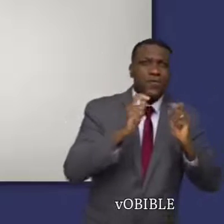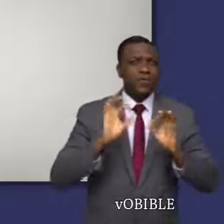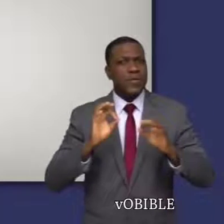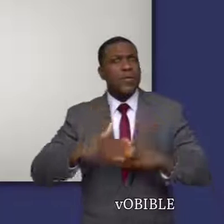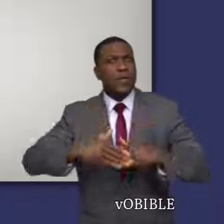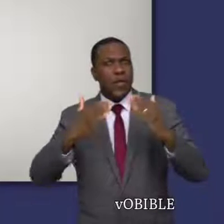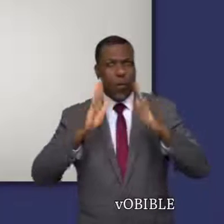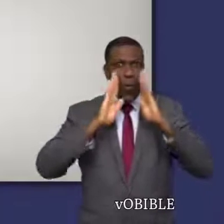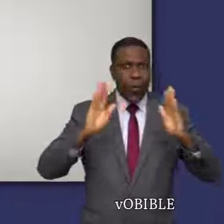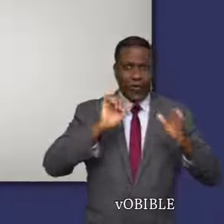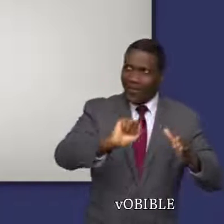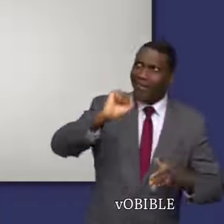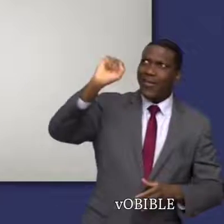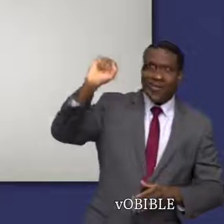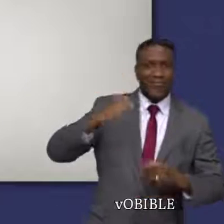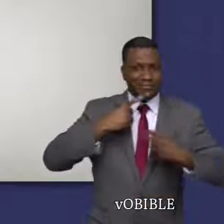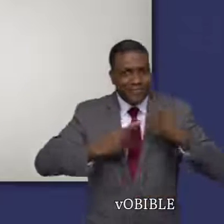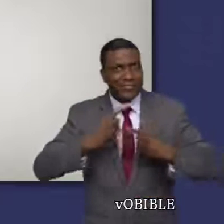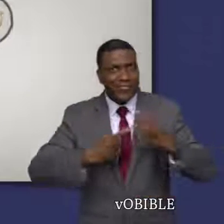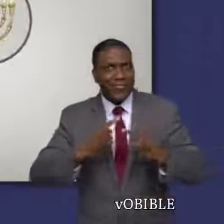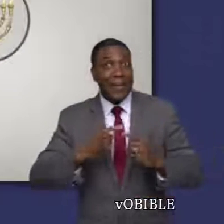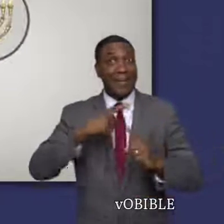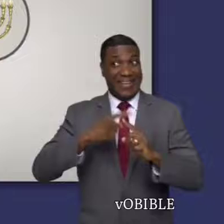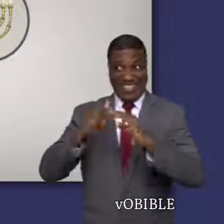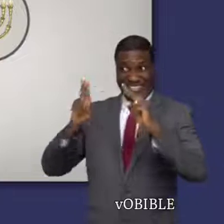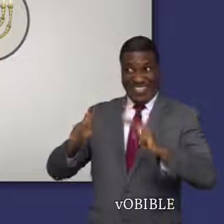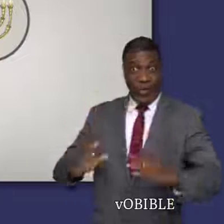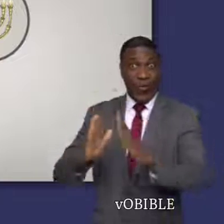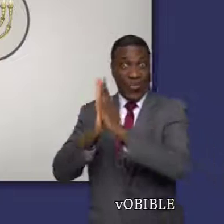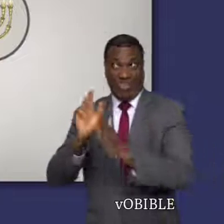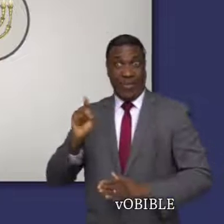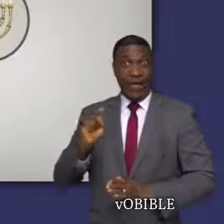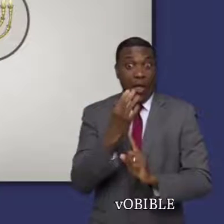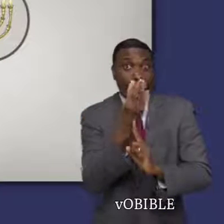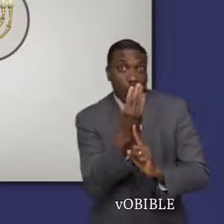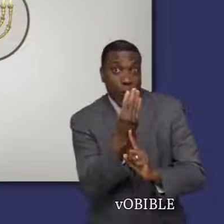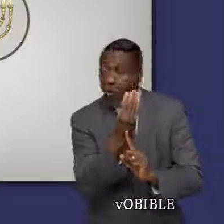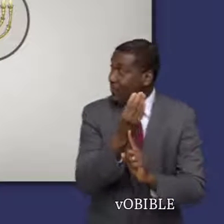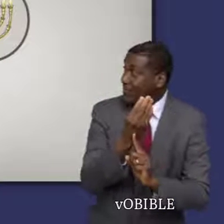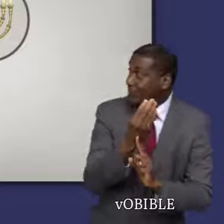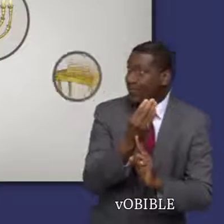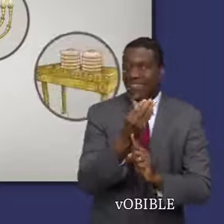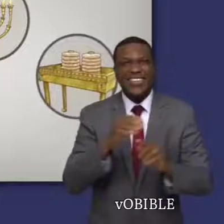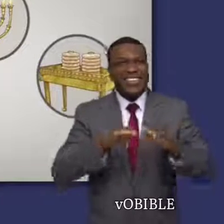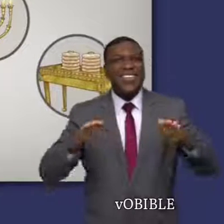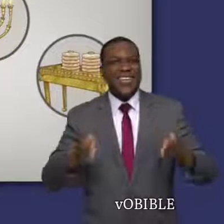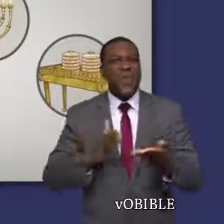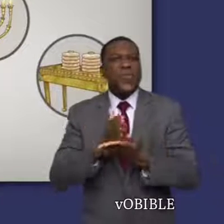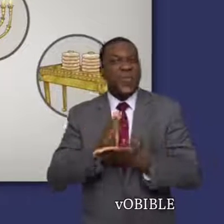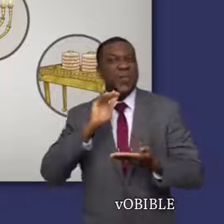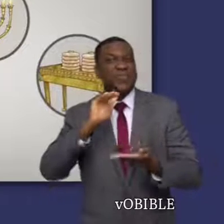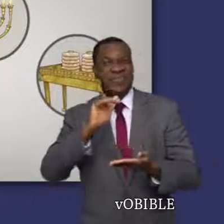and holy days. Jehovah also provides directions regarding the lamps in the tabernacle and the